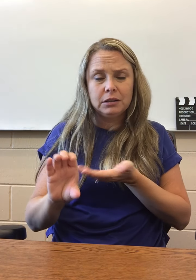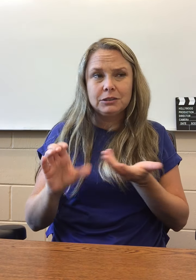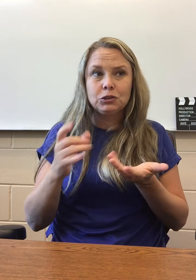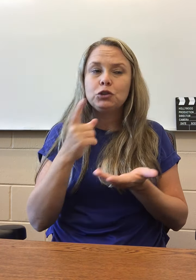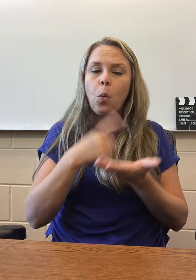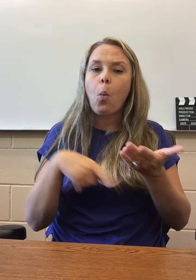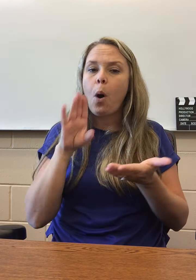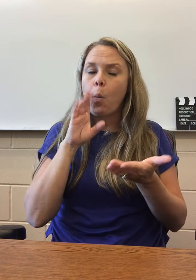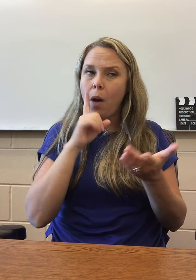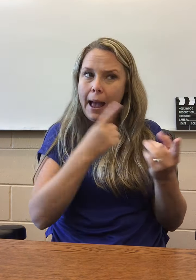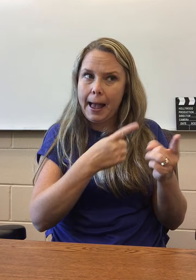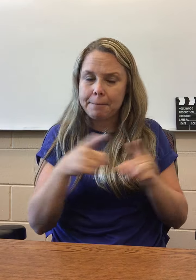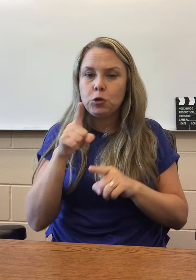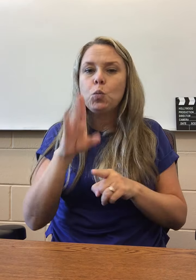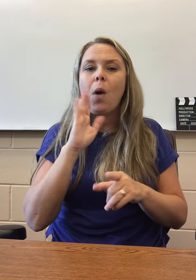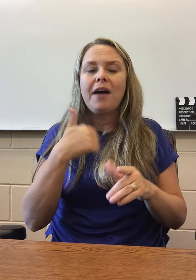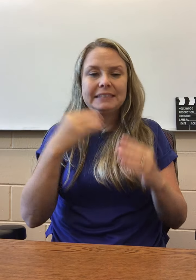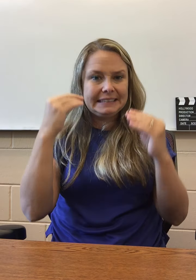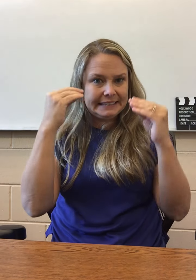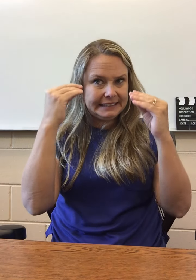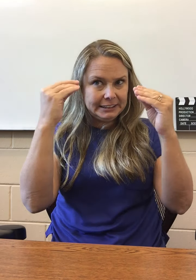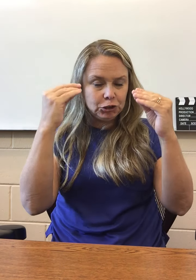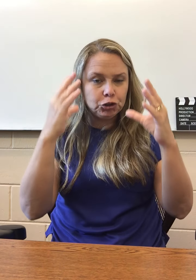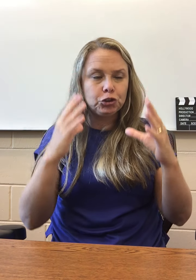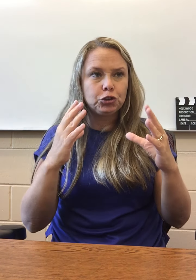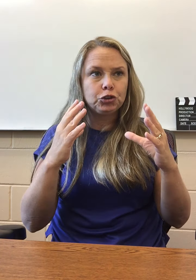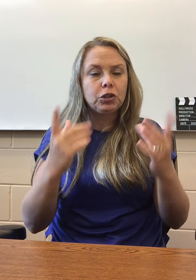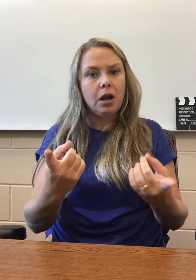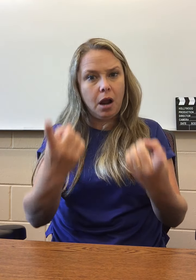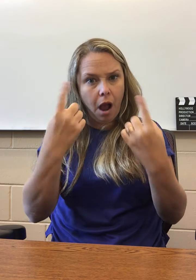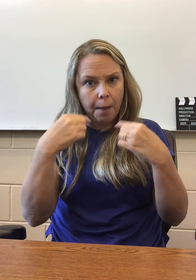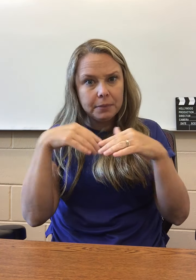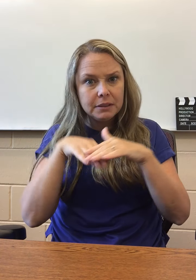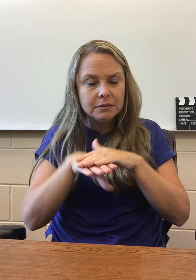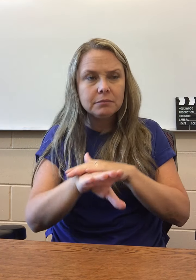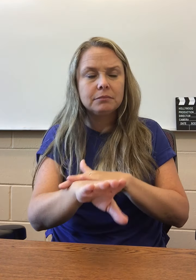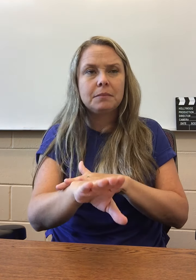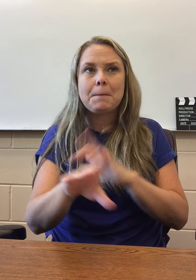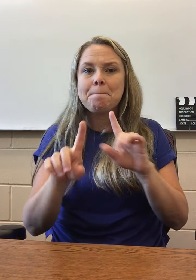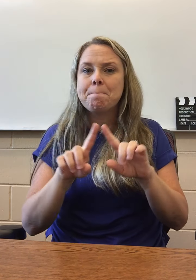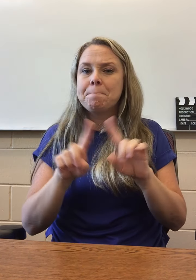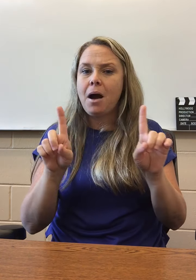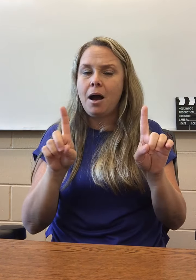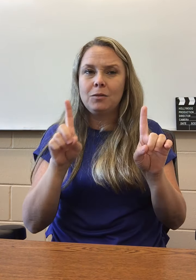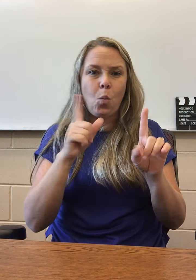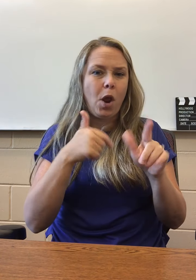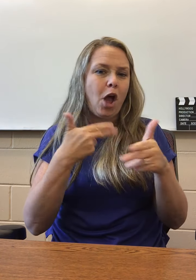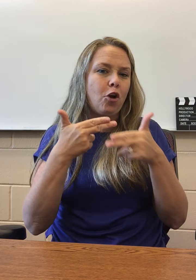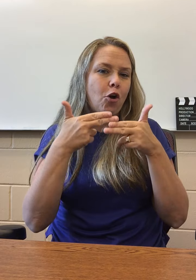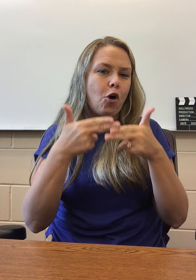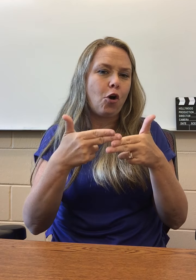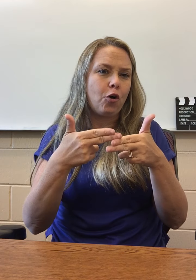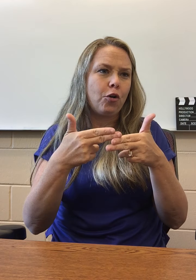happen is you're gonna have teachers you know coming in but the what i call the churn and burn rate